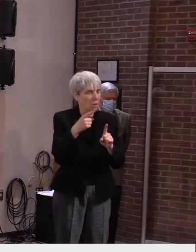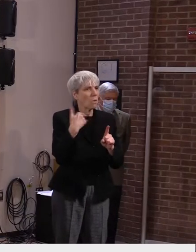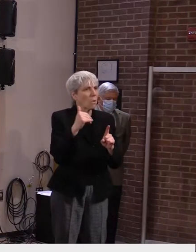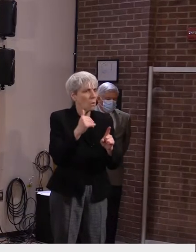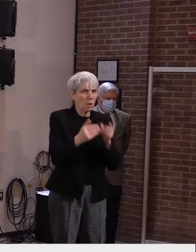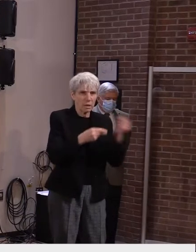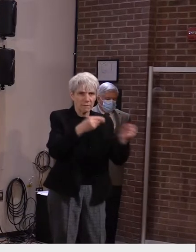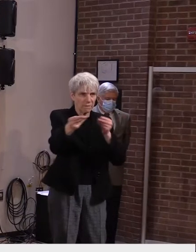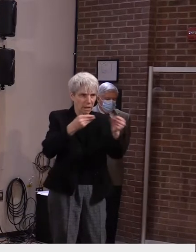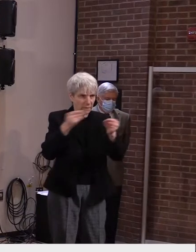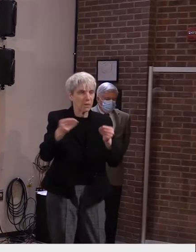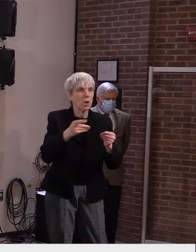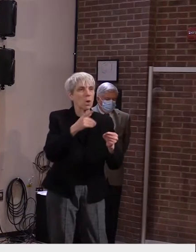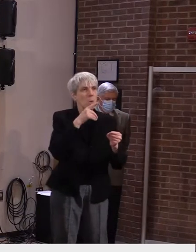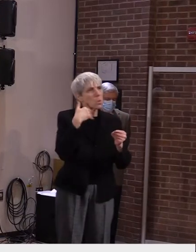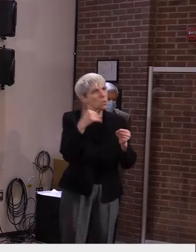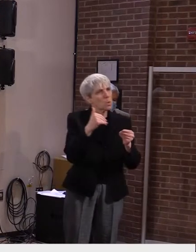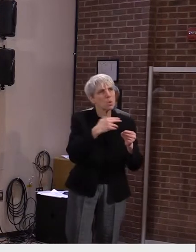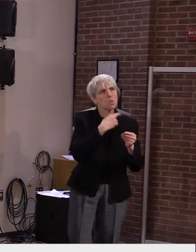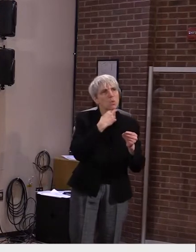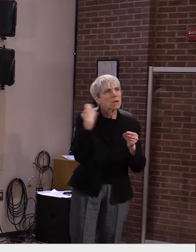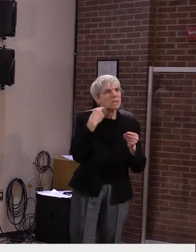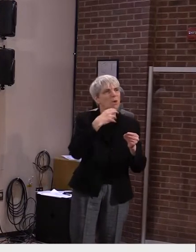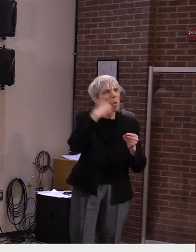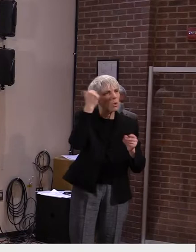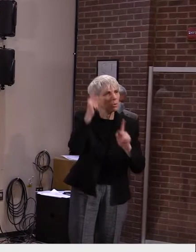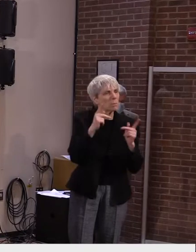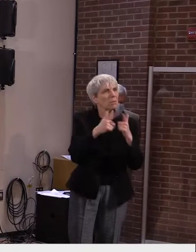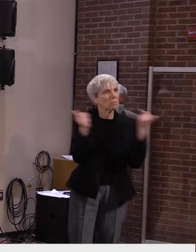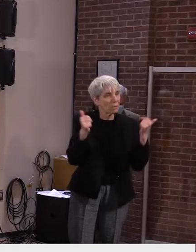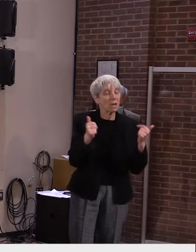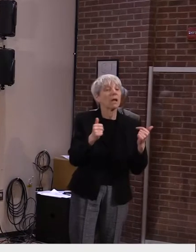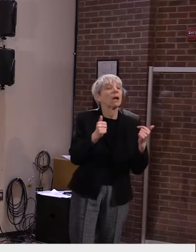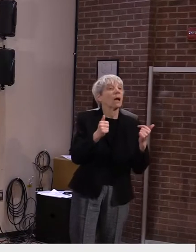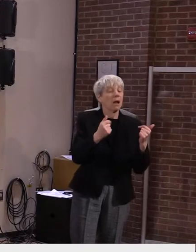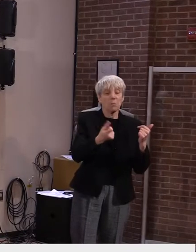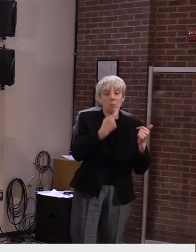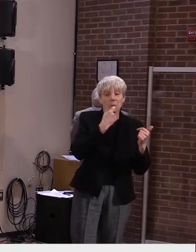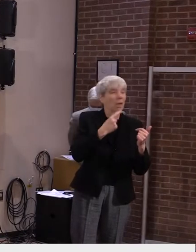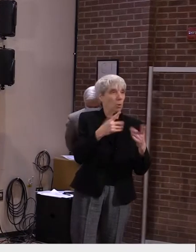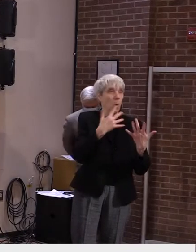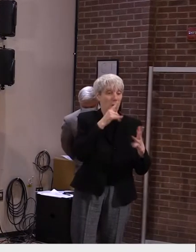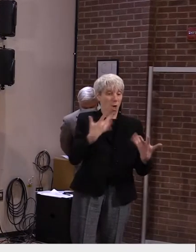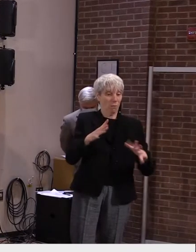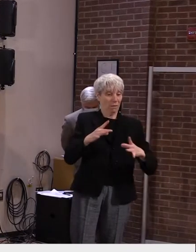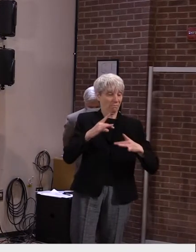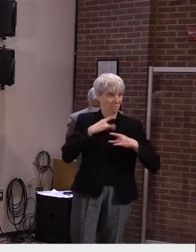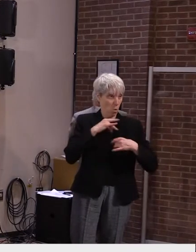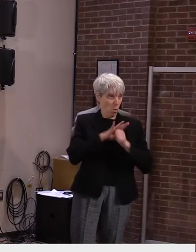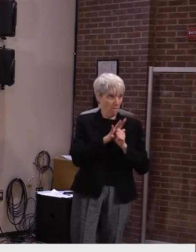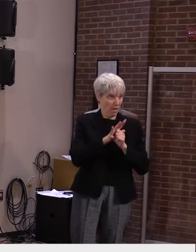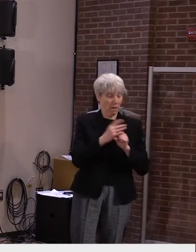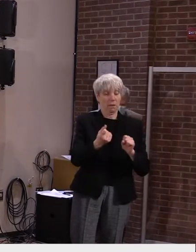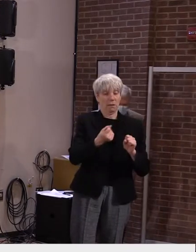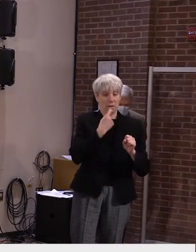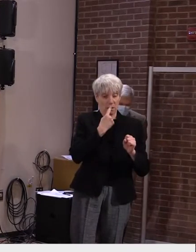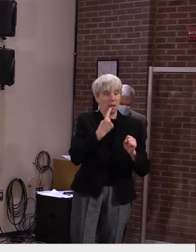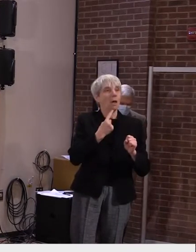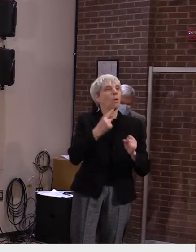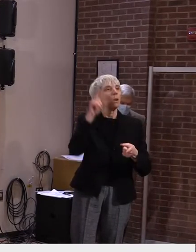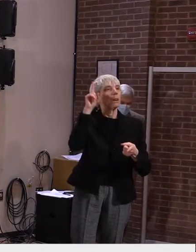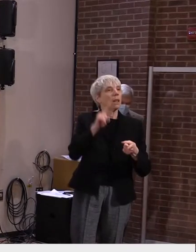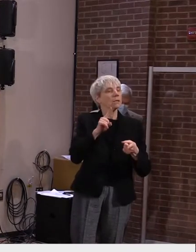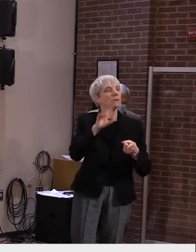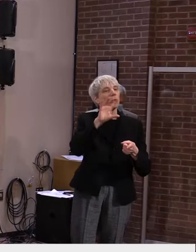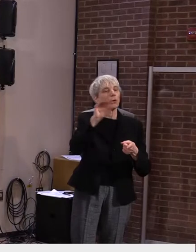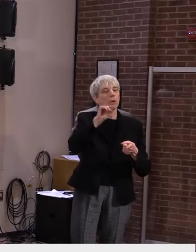death among high-risk COVID patients by 30%. Now, I realize this is less than the original estimate